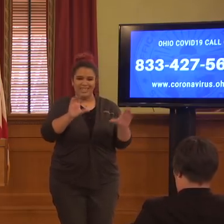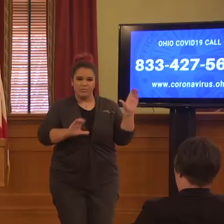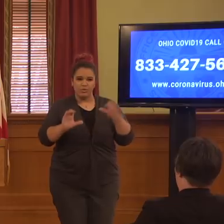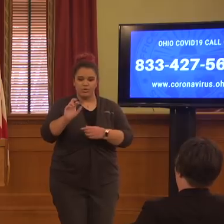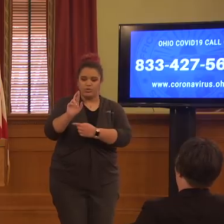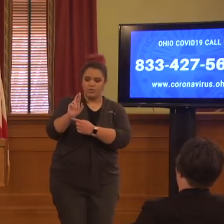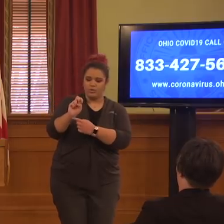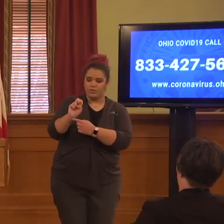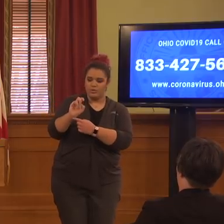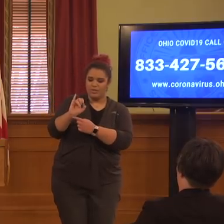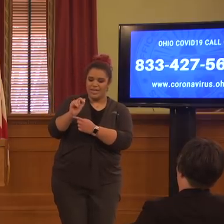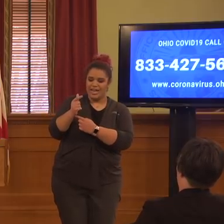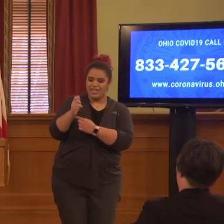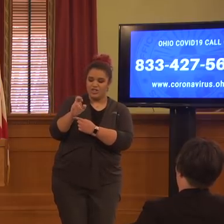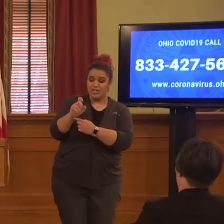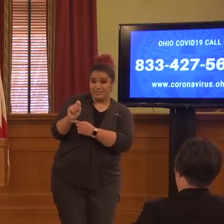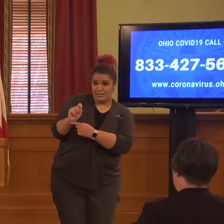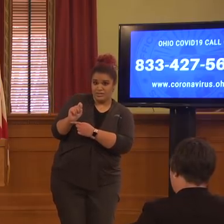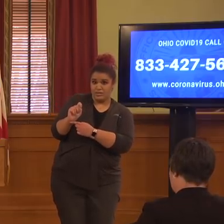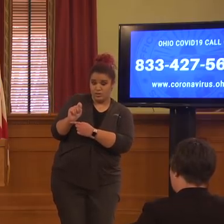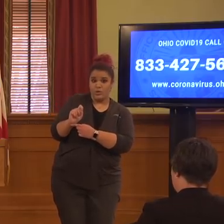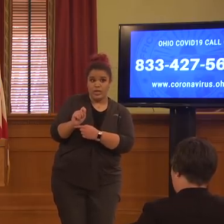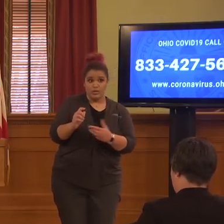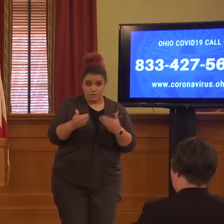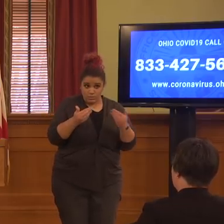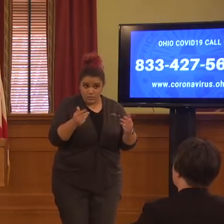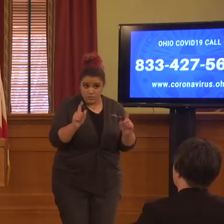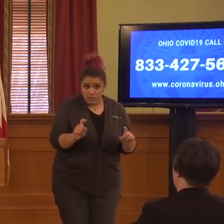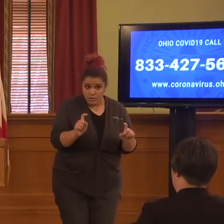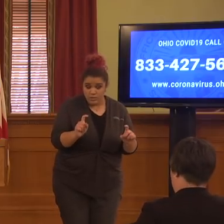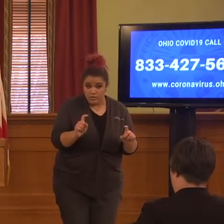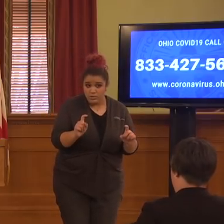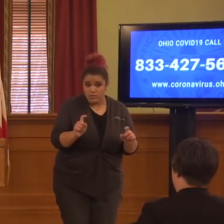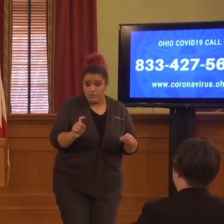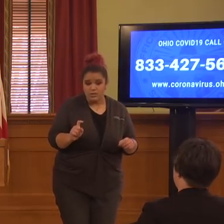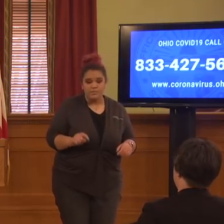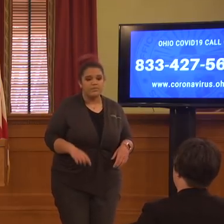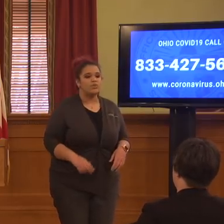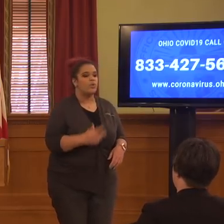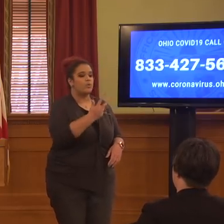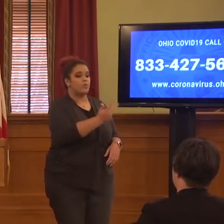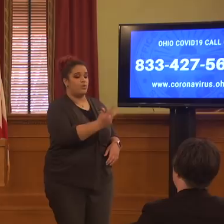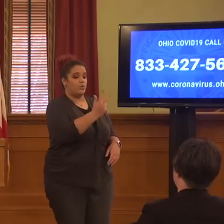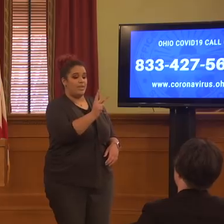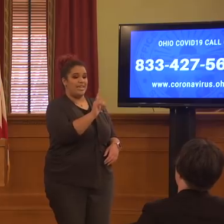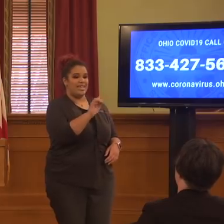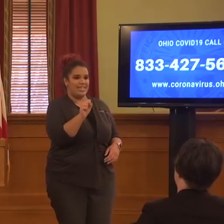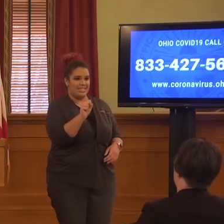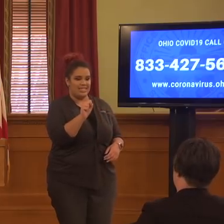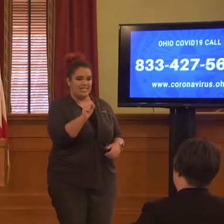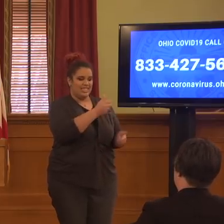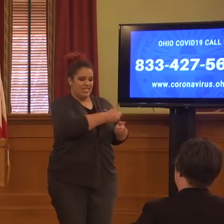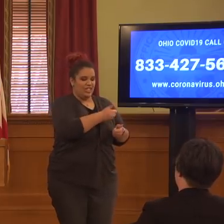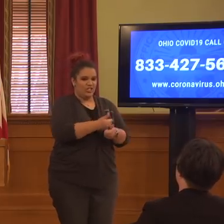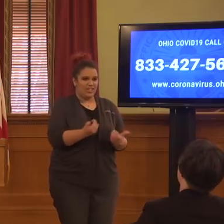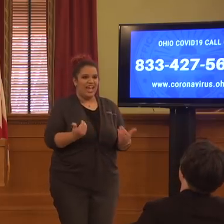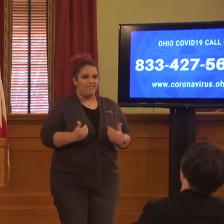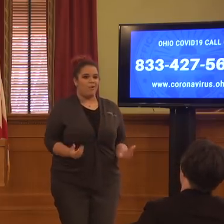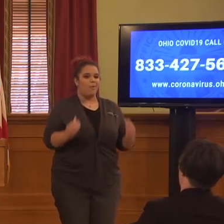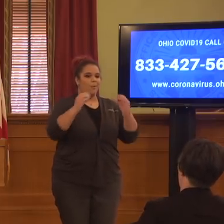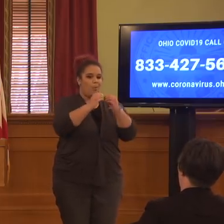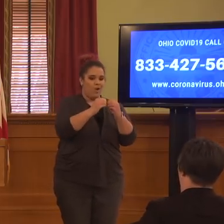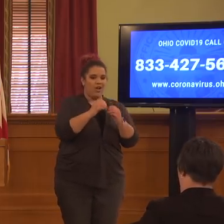be able to put those tests into action? So 3 kits equaled more sets of reagent, basically, and 1